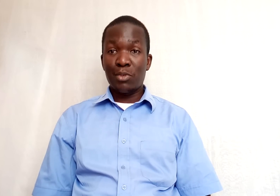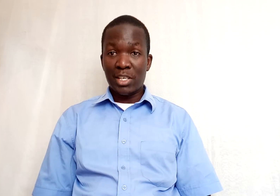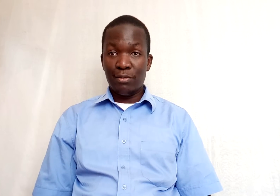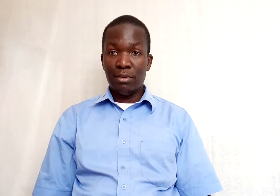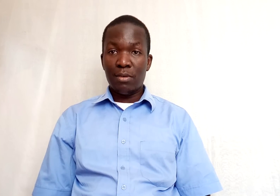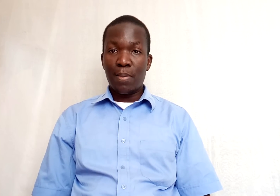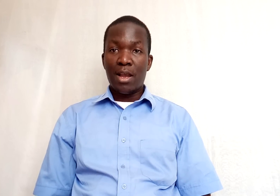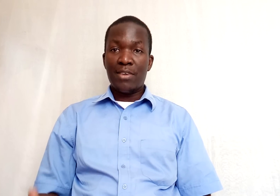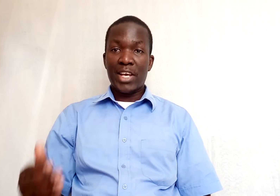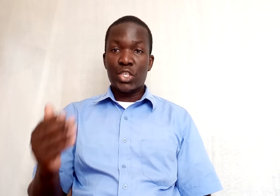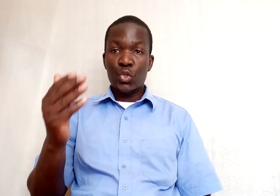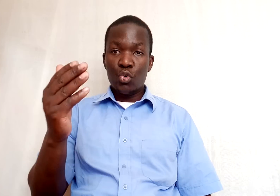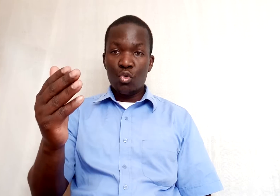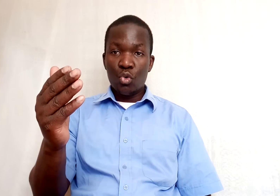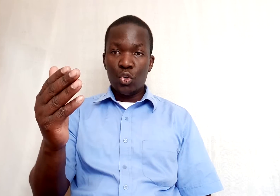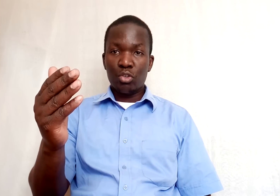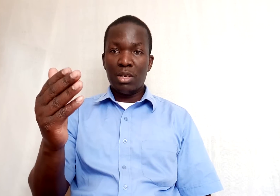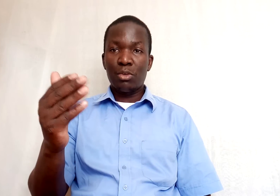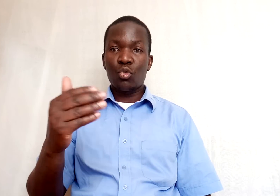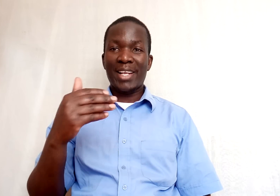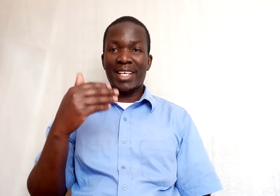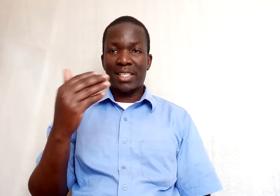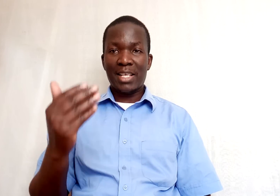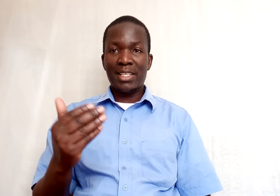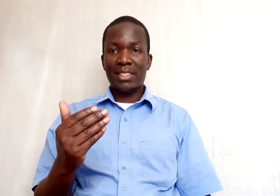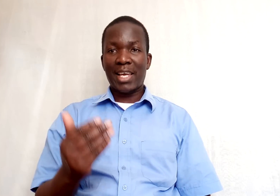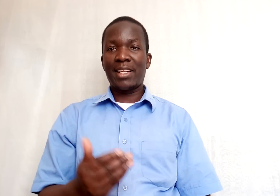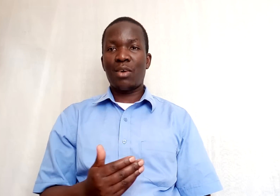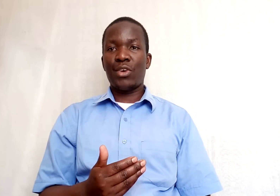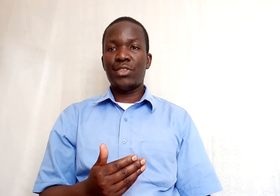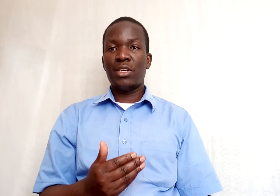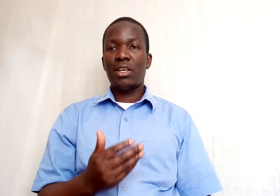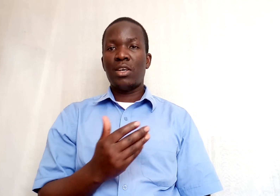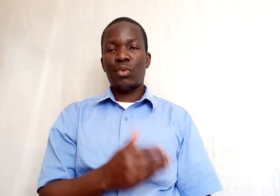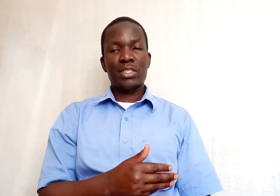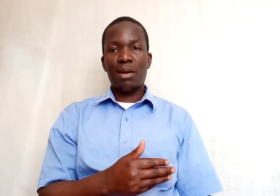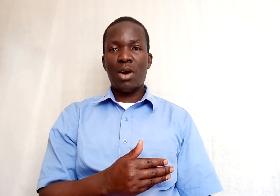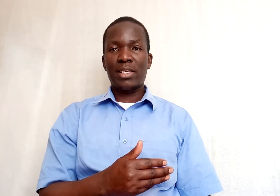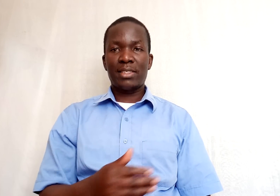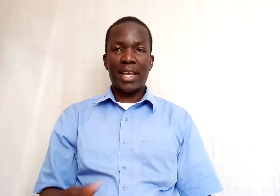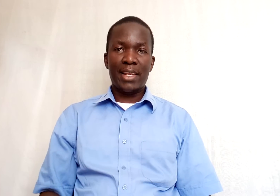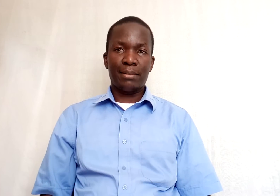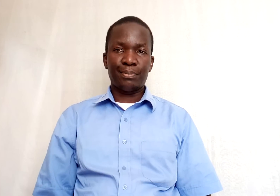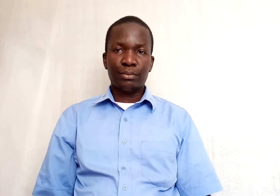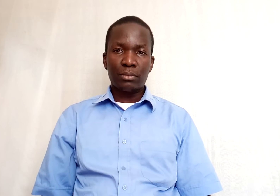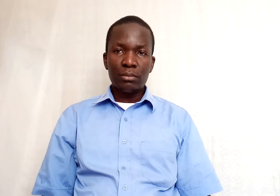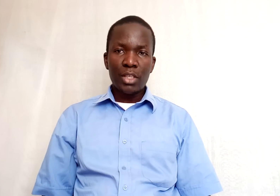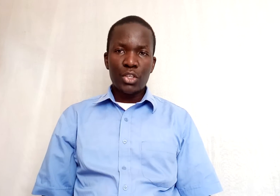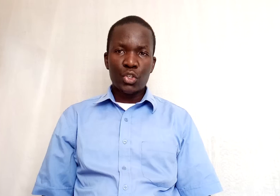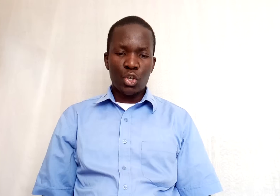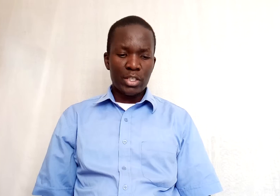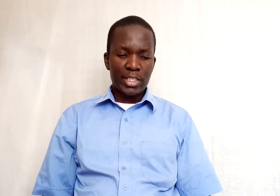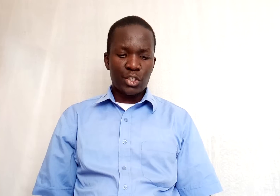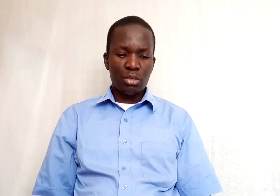receptive, that you should be able to understand the sign language when someone is signing. So the section